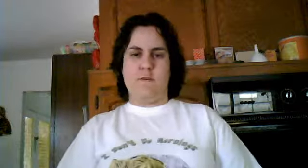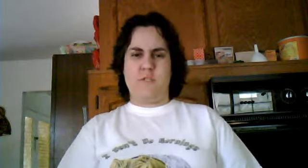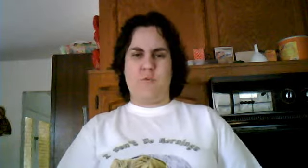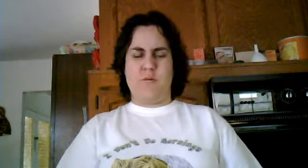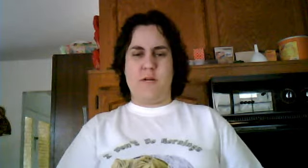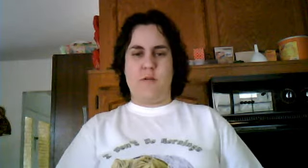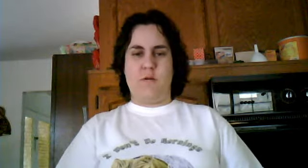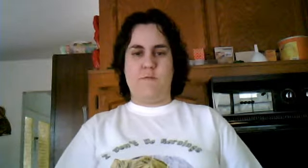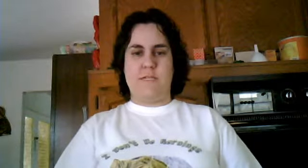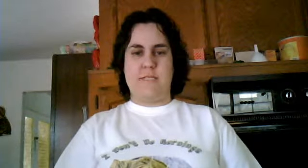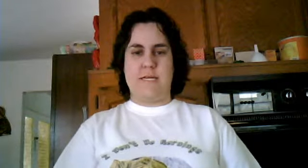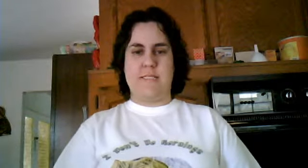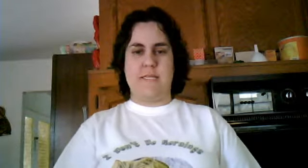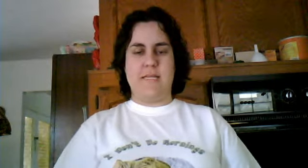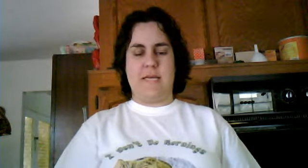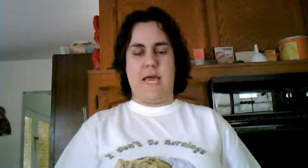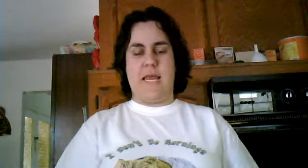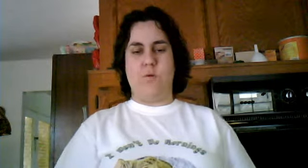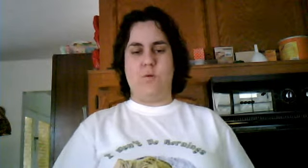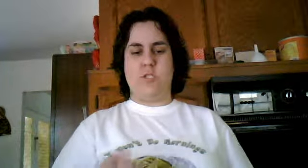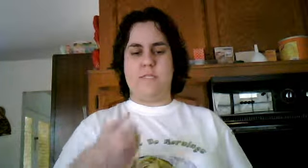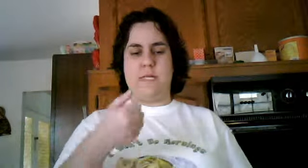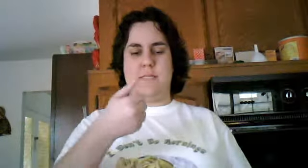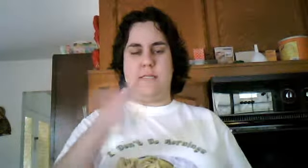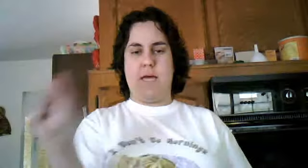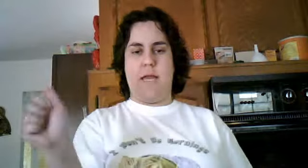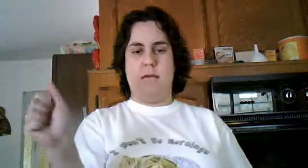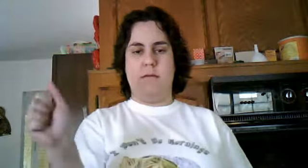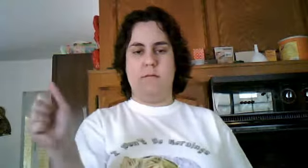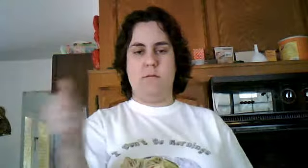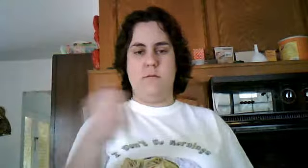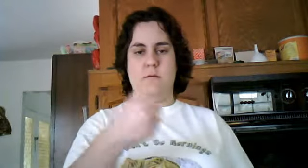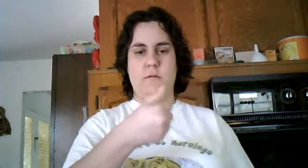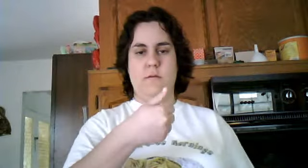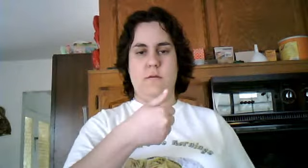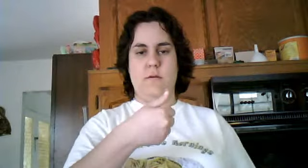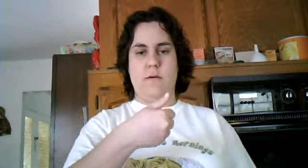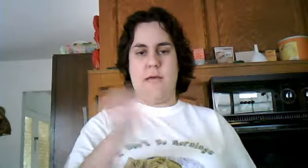First word we're going to learn for this lesson is any, which is this, any. Any.